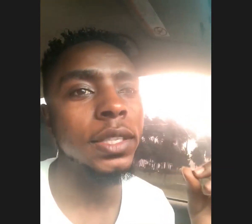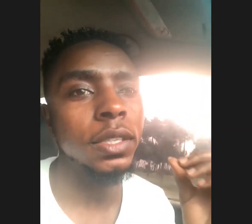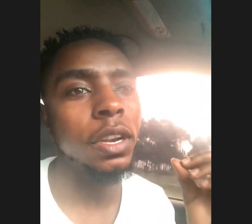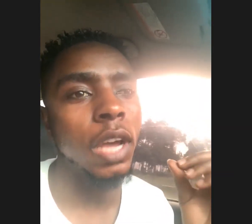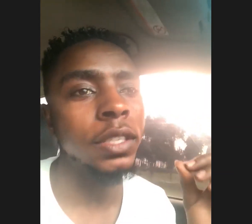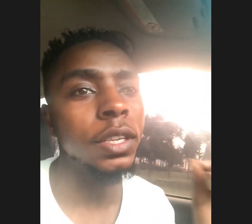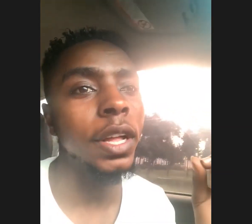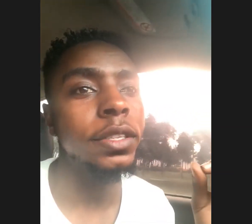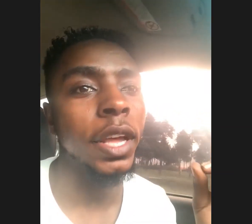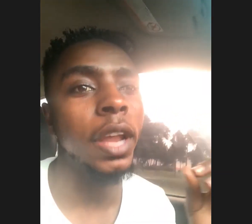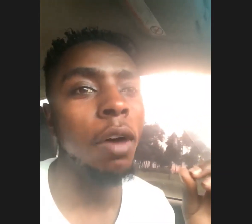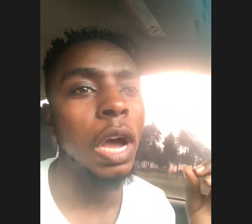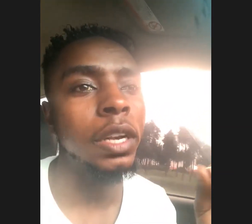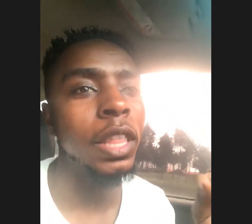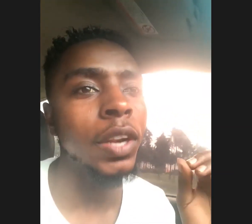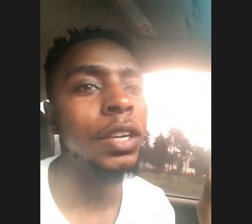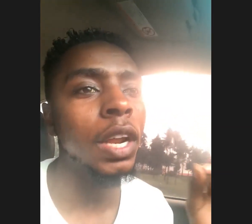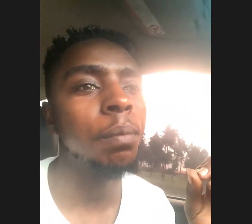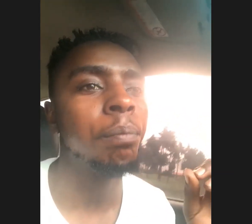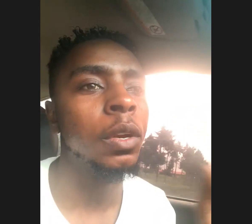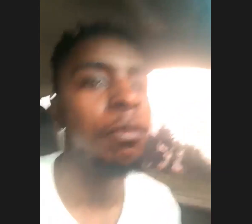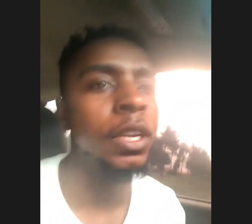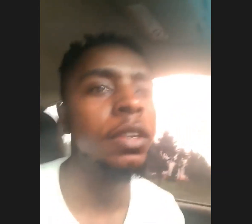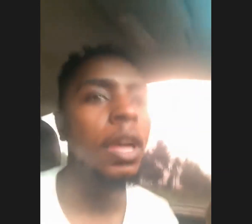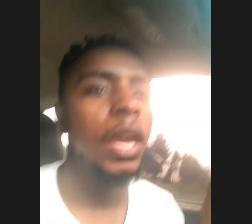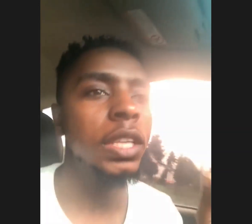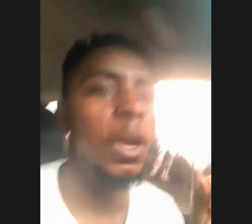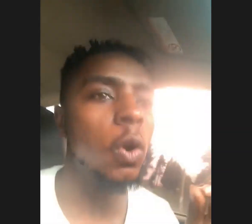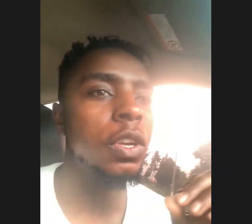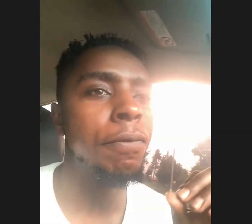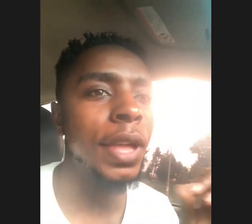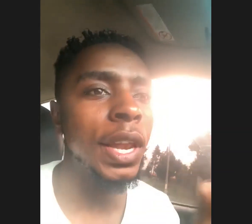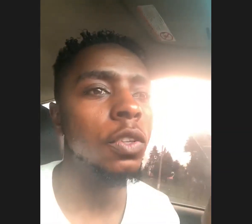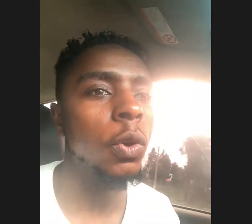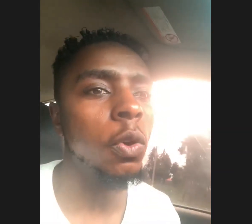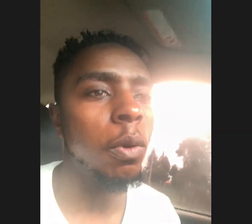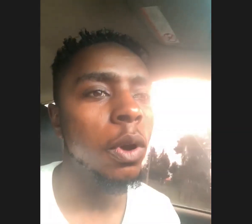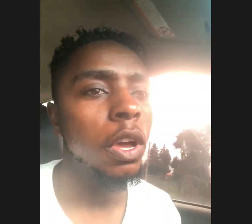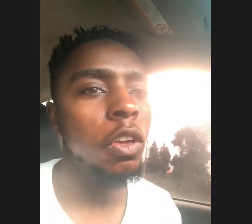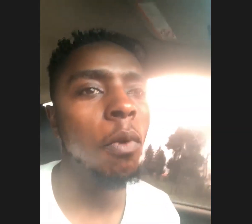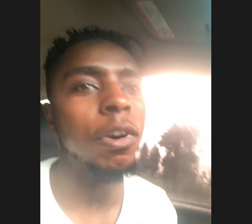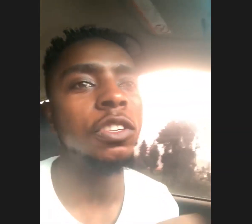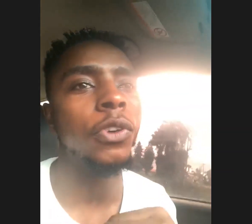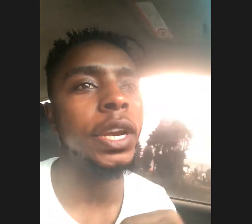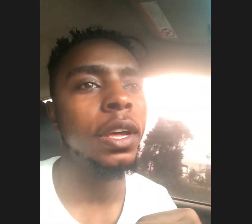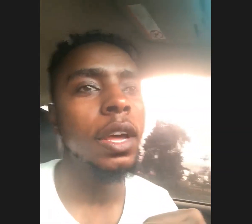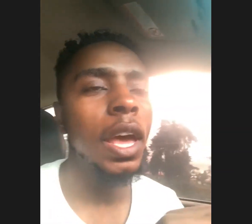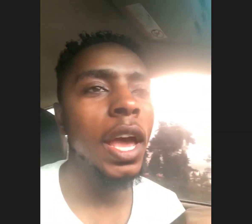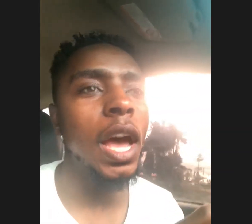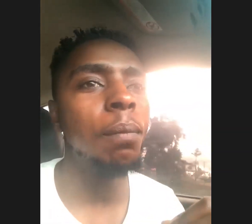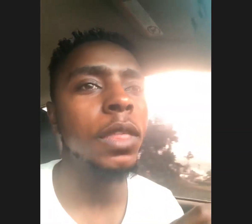Braille has 6 cells, and the tactile bit of it is because you feel it, so you move as you